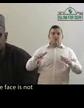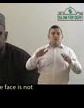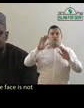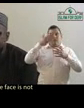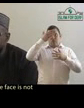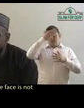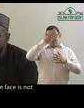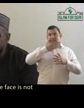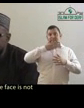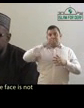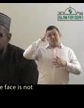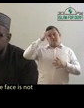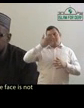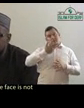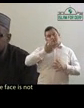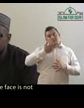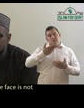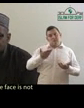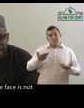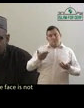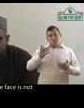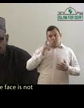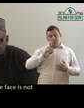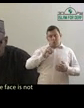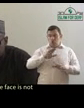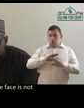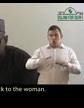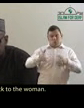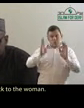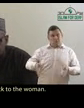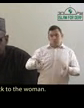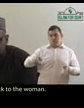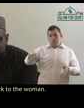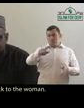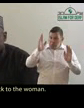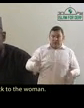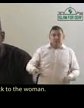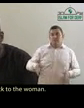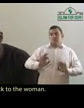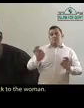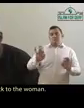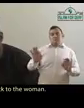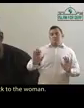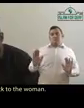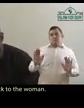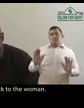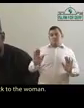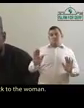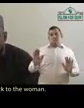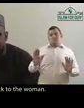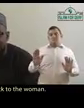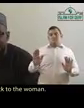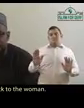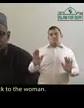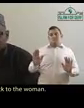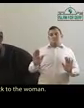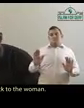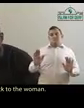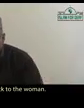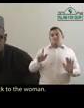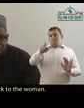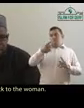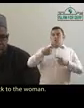face is not compulsory. It is something that